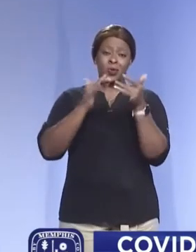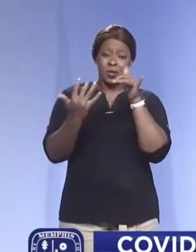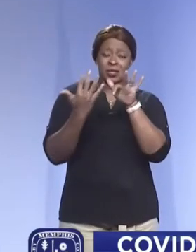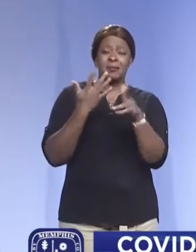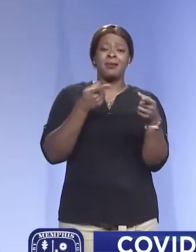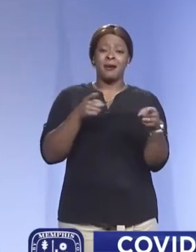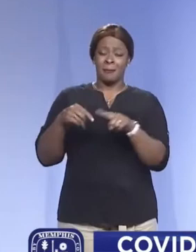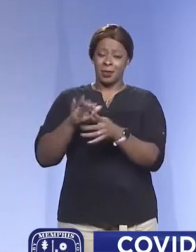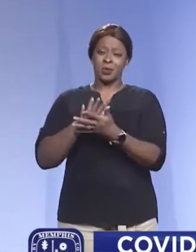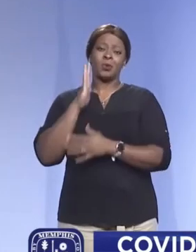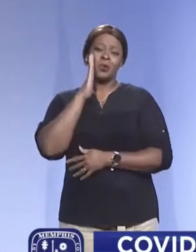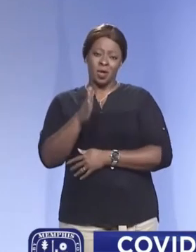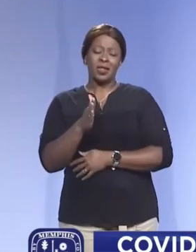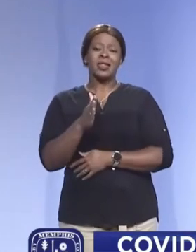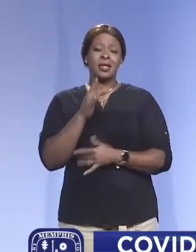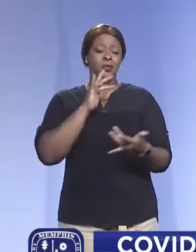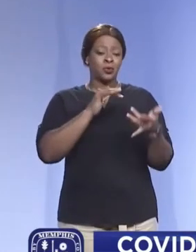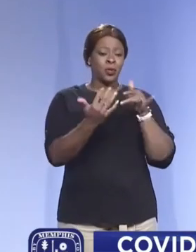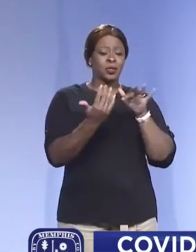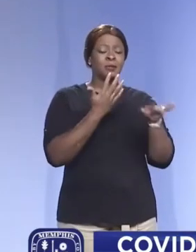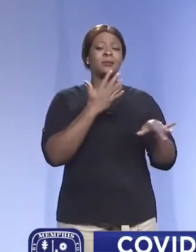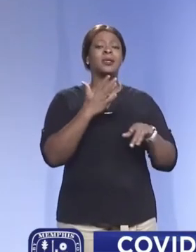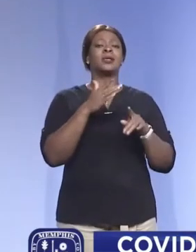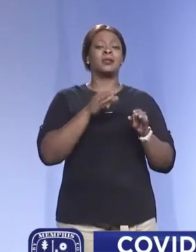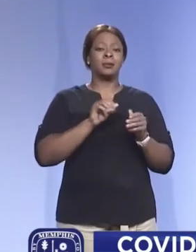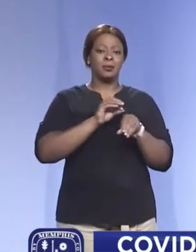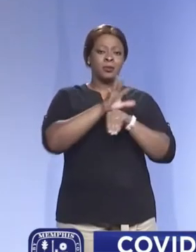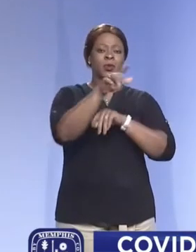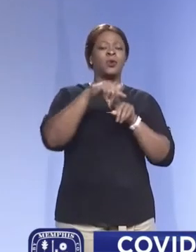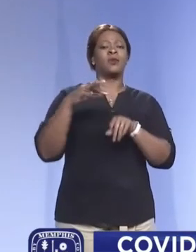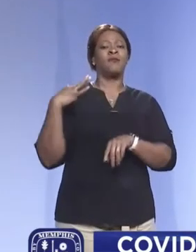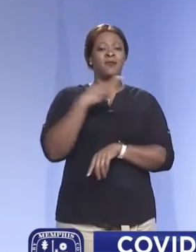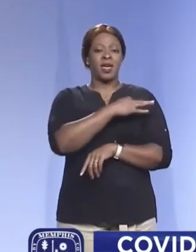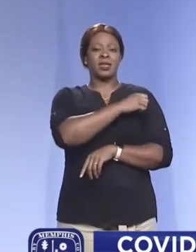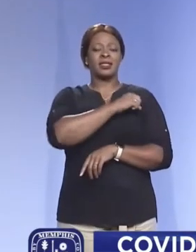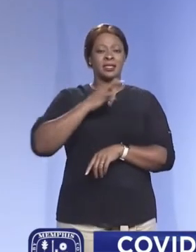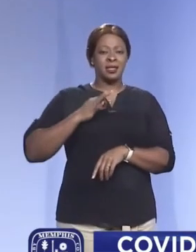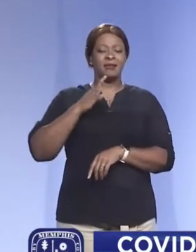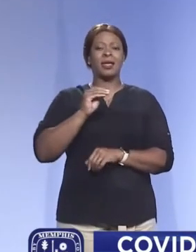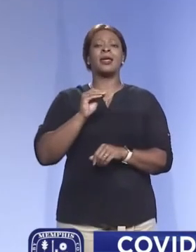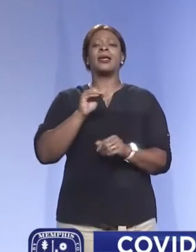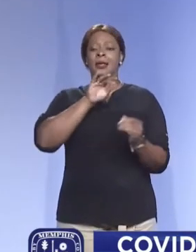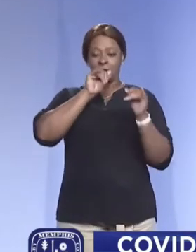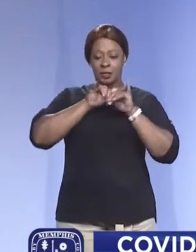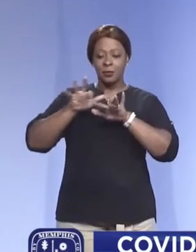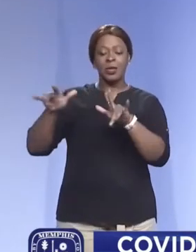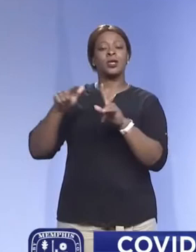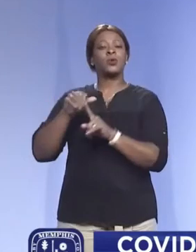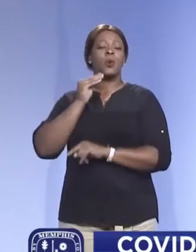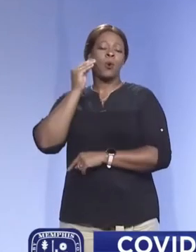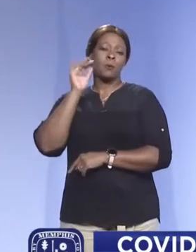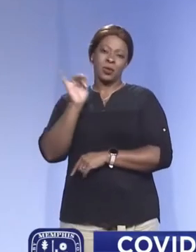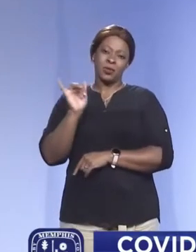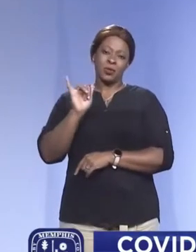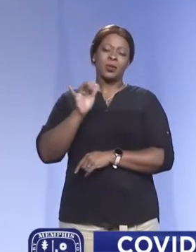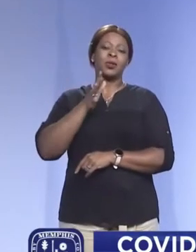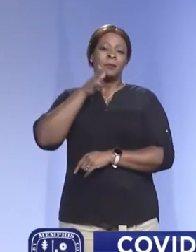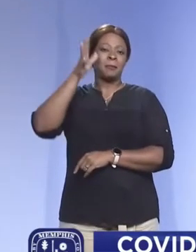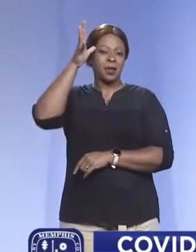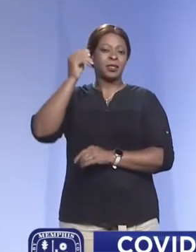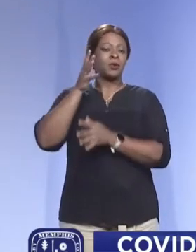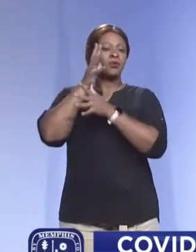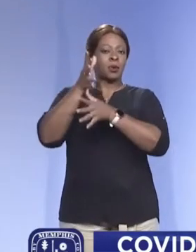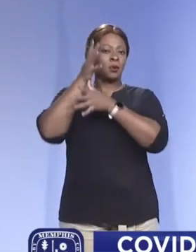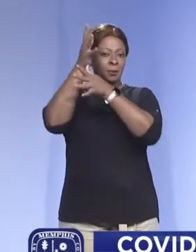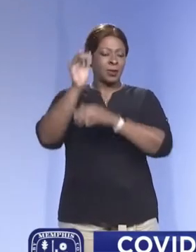the schools, perhaps transmission on to faculty or staff, and perhaps transmission back into the homes to parents or grandparents.